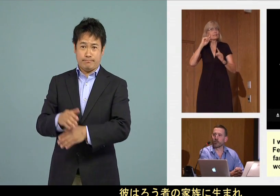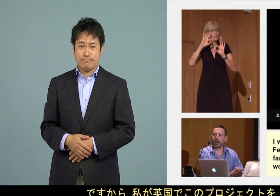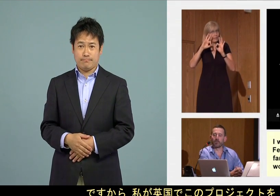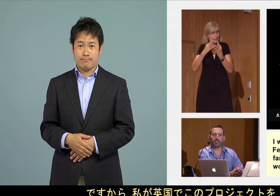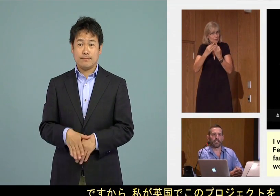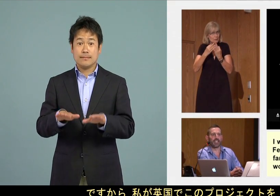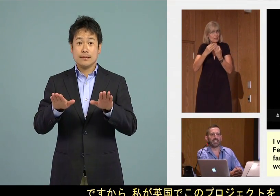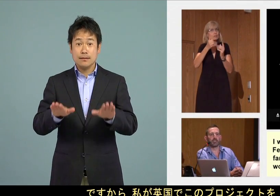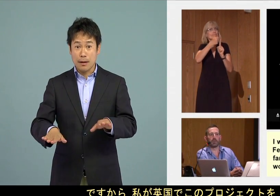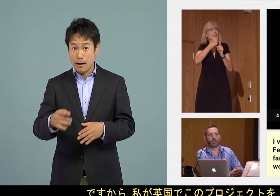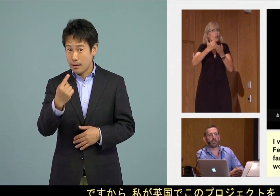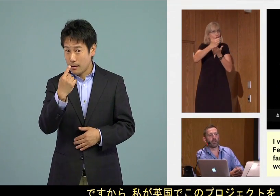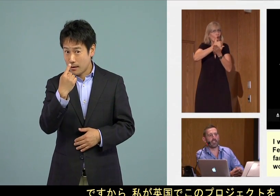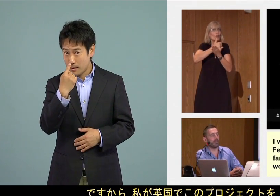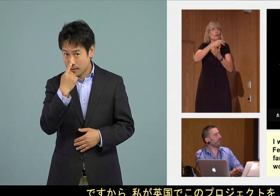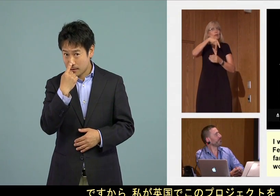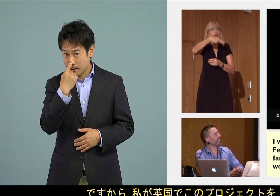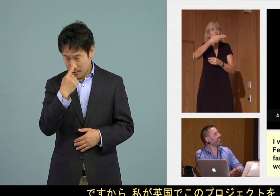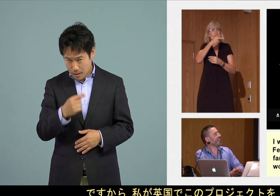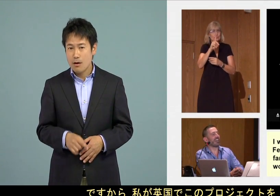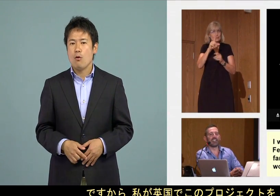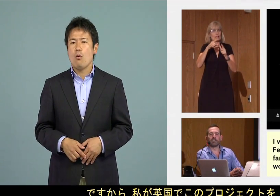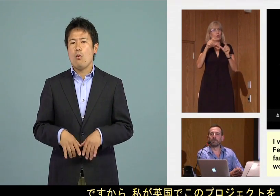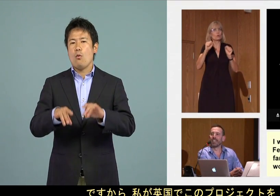linguistics. So I was very lucky to be working with him